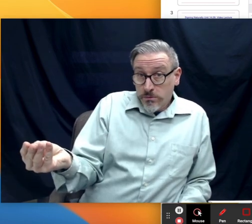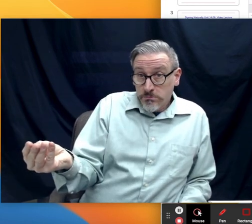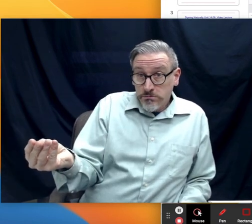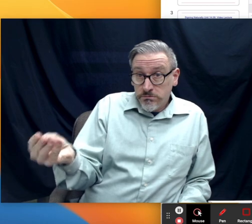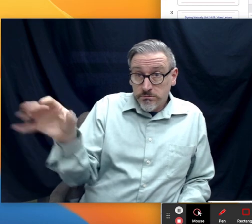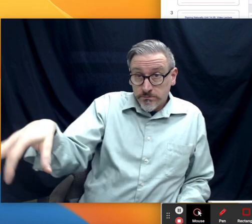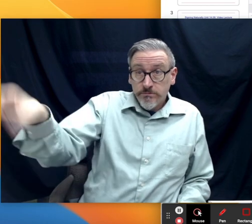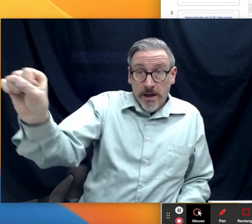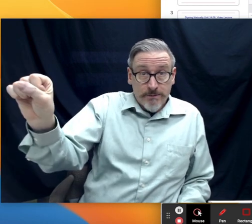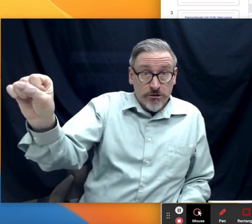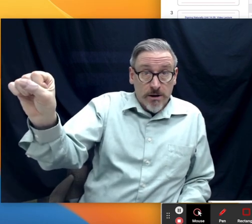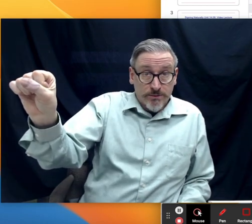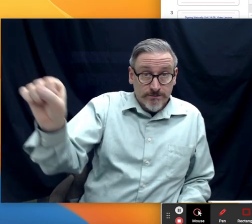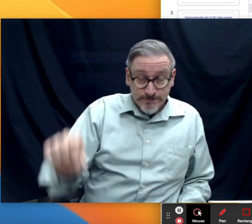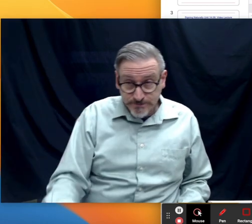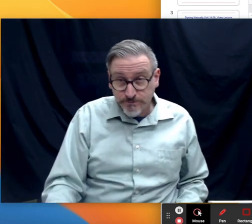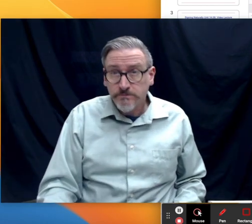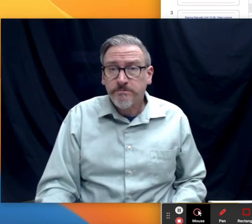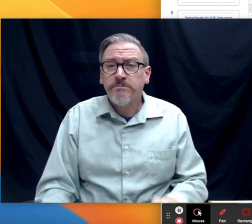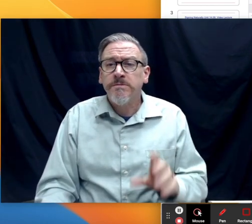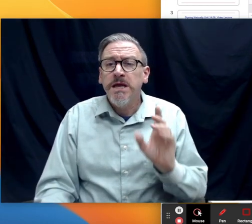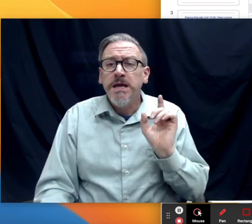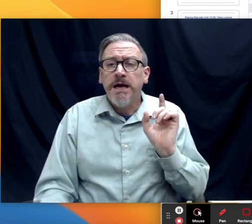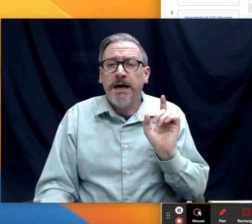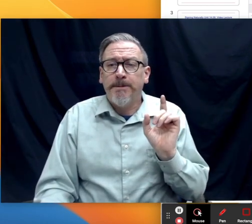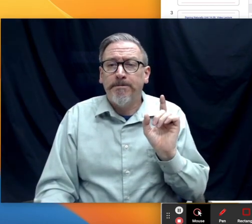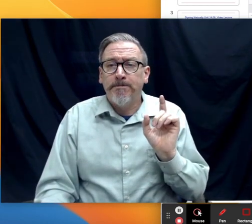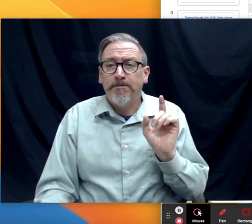go and pick her up.